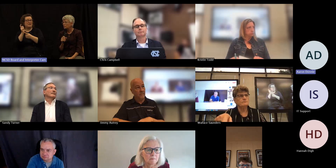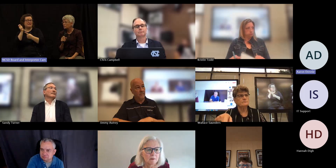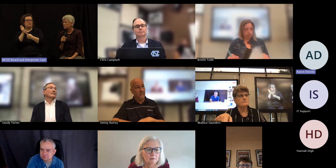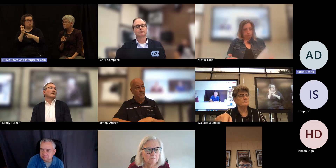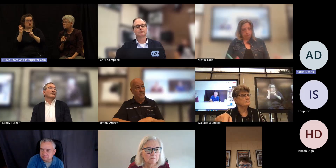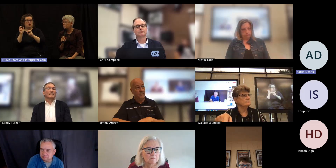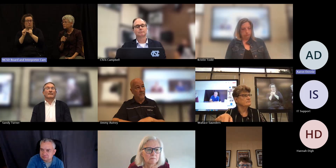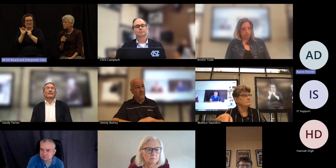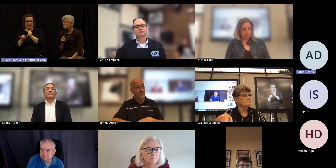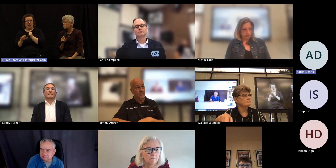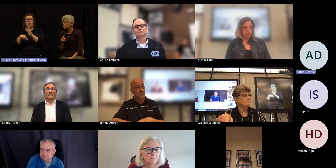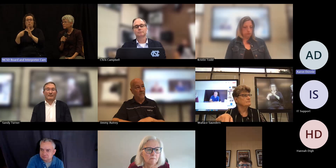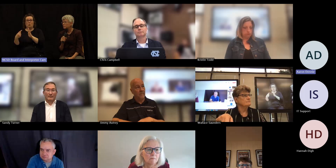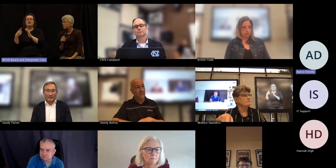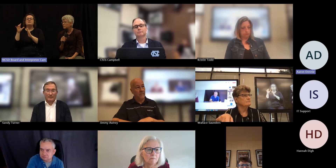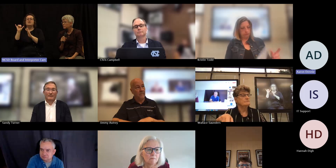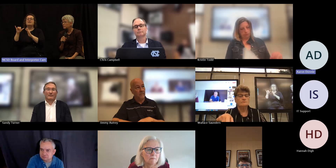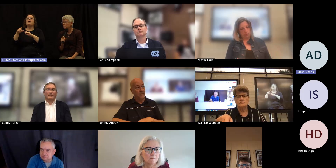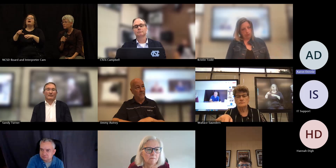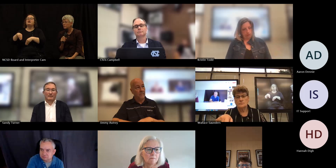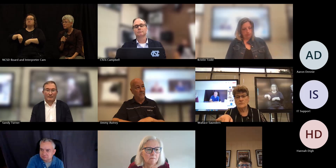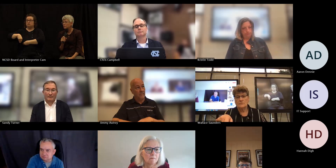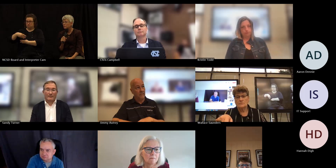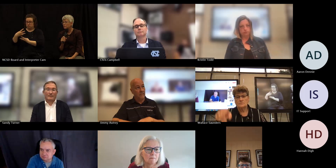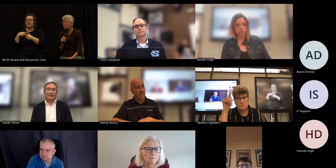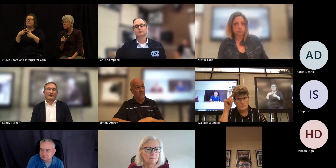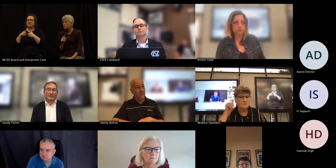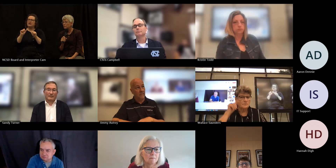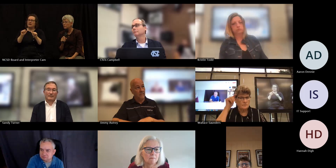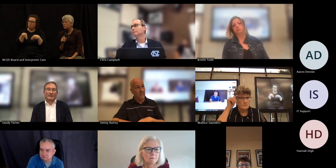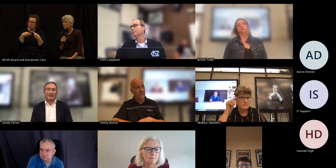come through, she will have access to all of the training.